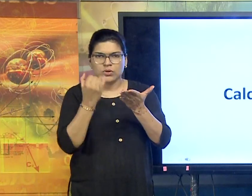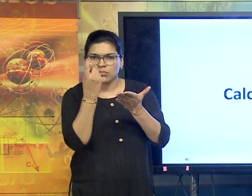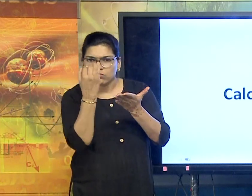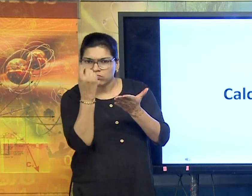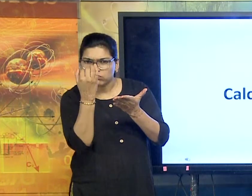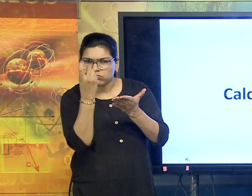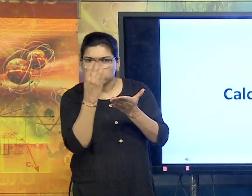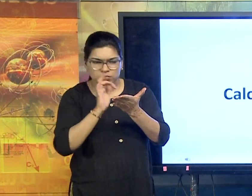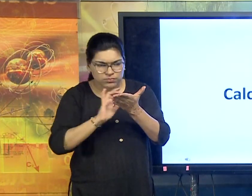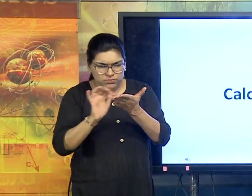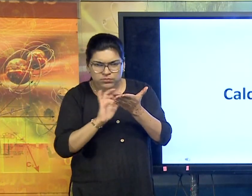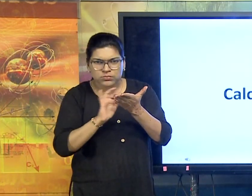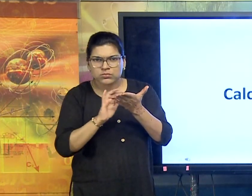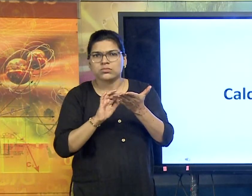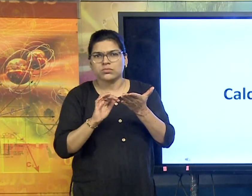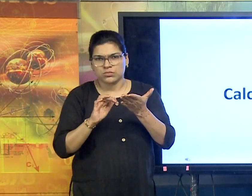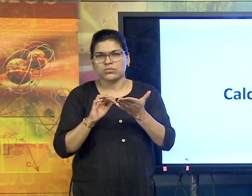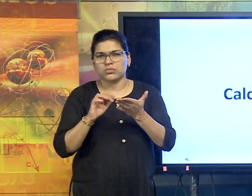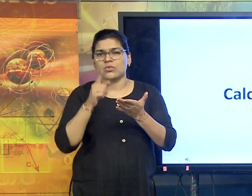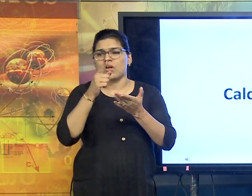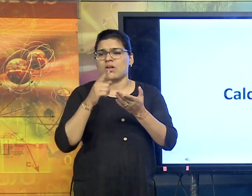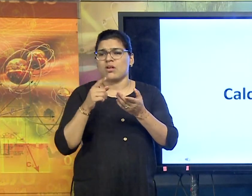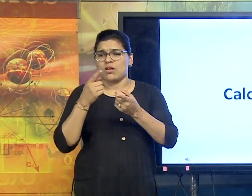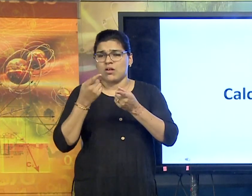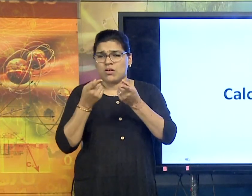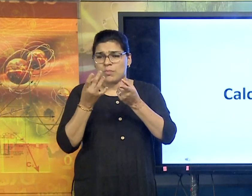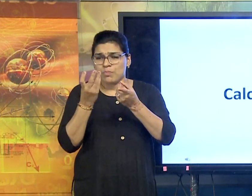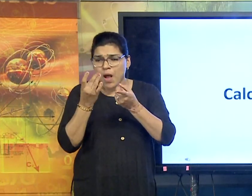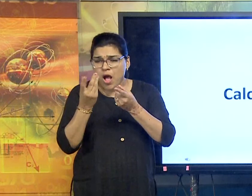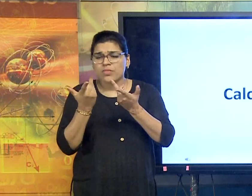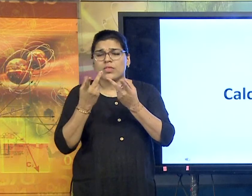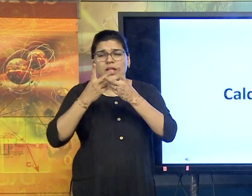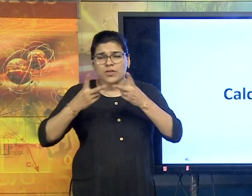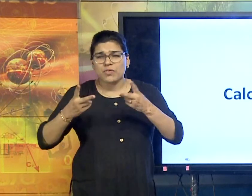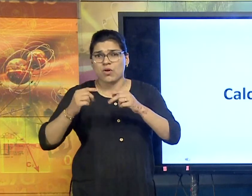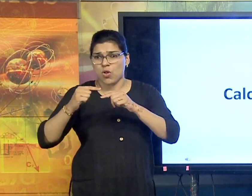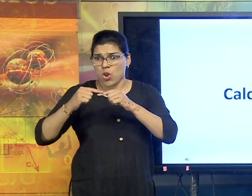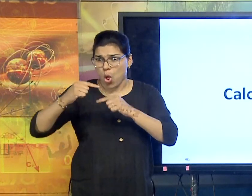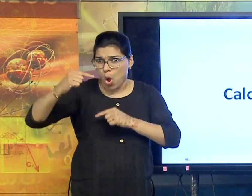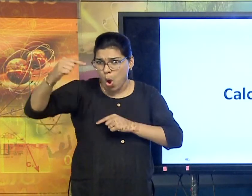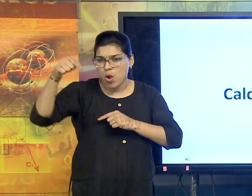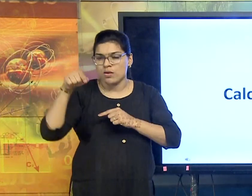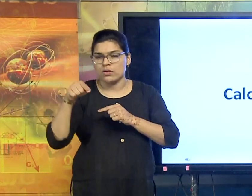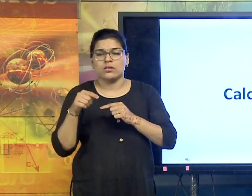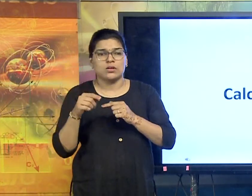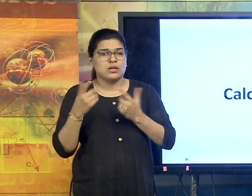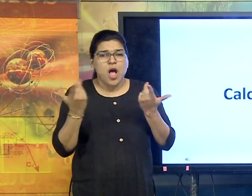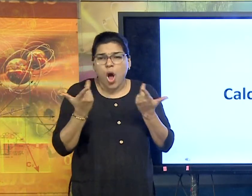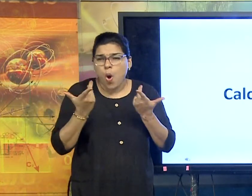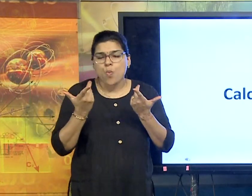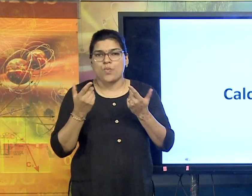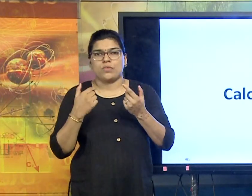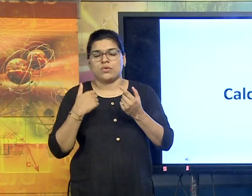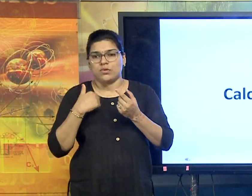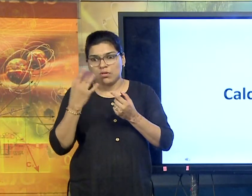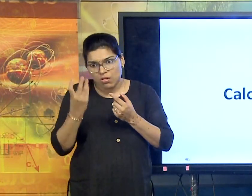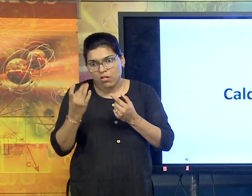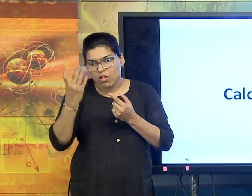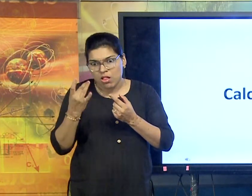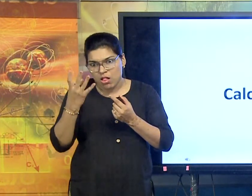Calculation. You all must have seen the calculator, and sometime or the other you must have experienced